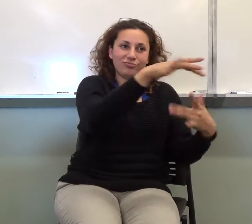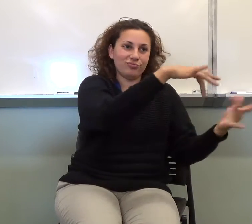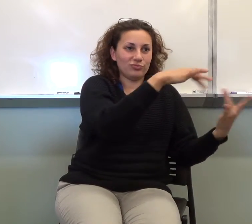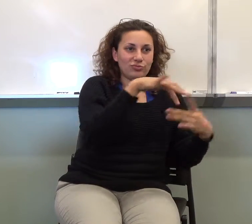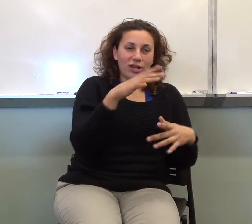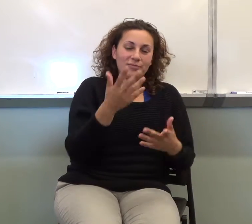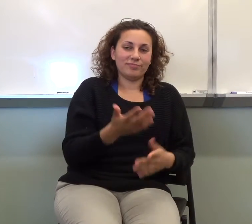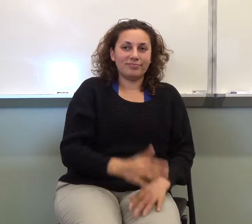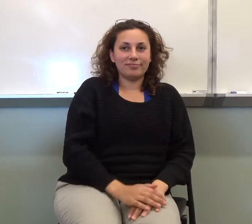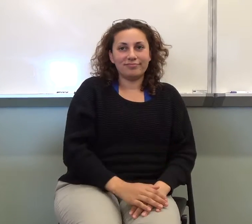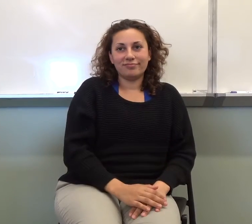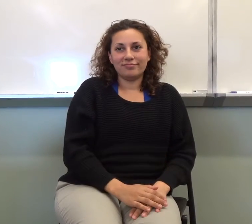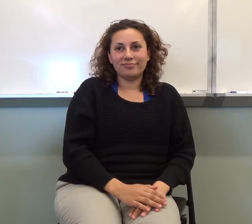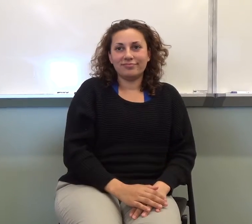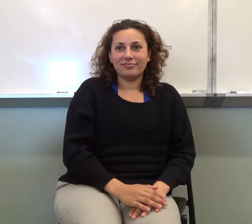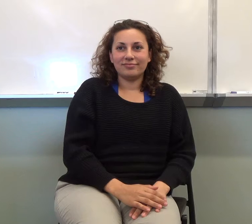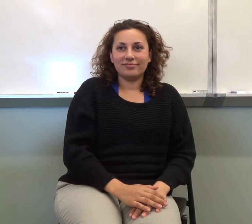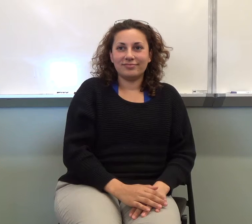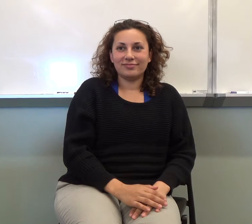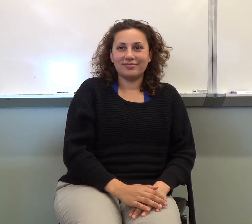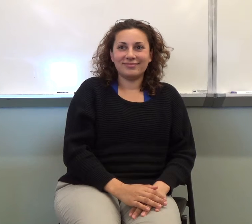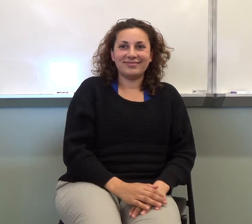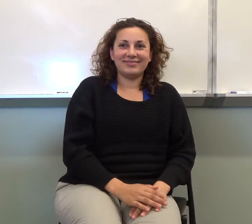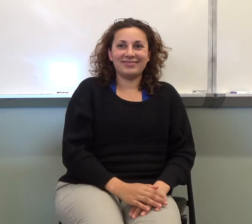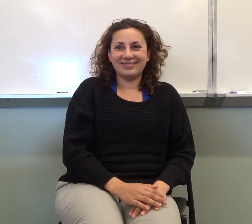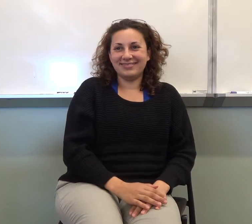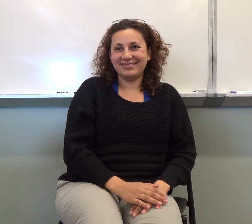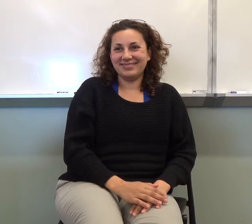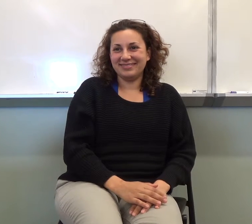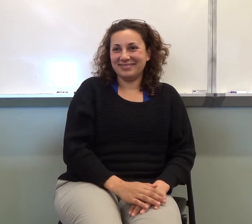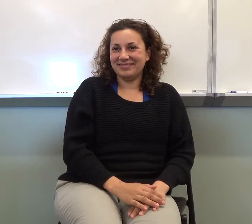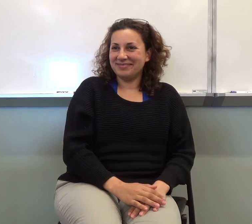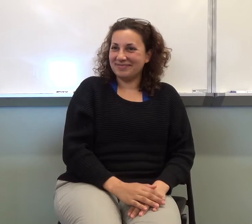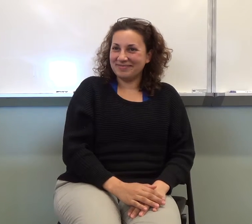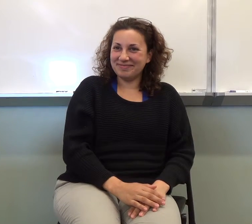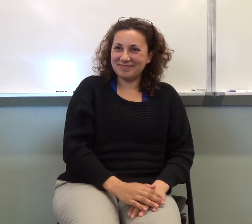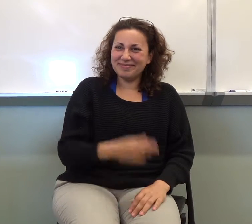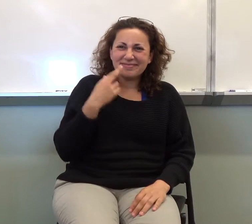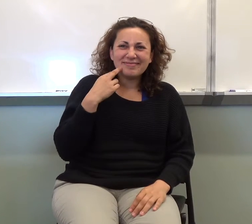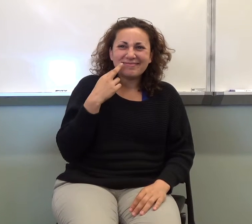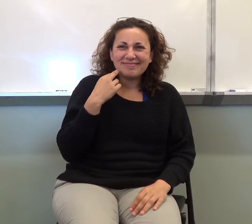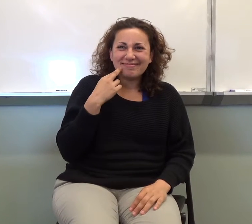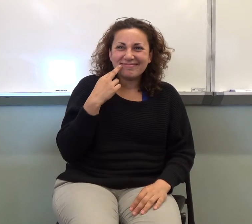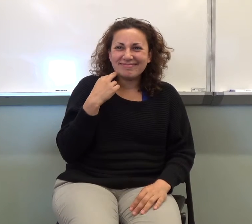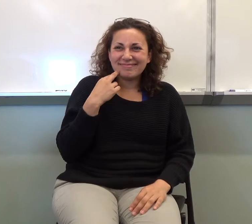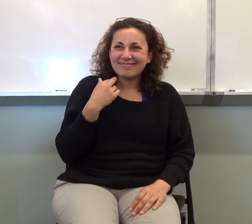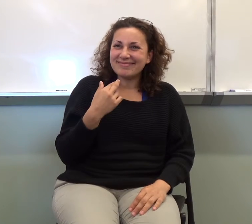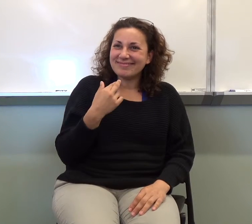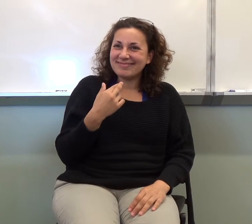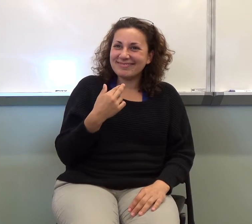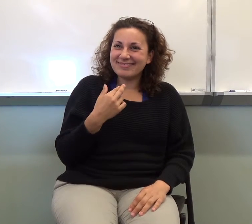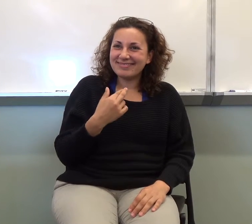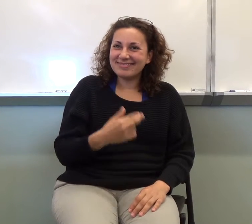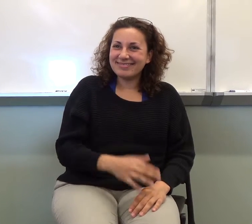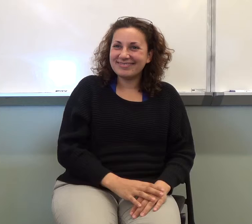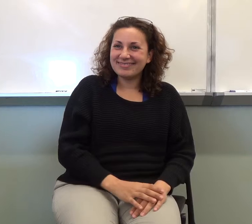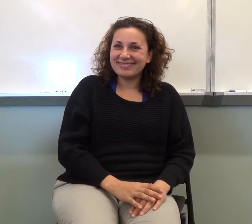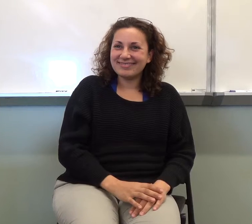Okay, what's the probability of getting a junior? Well, for a junior, it's the number of elements in the event, and the event